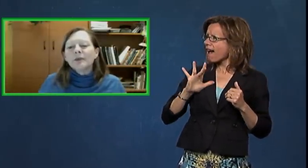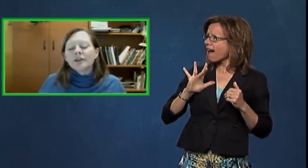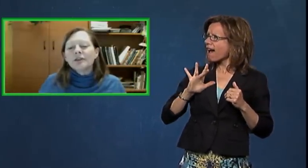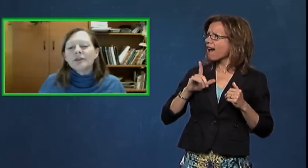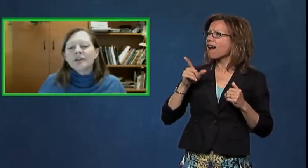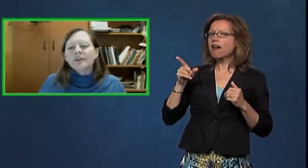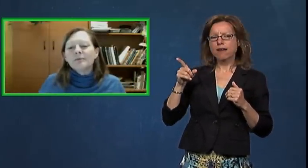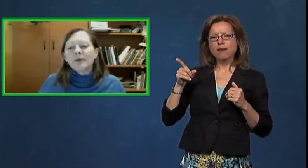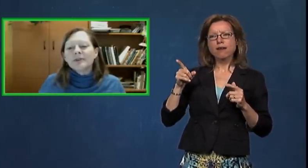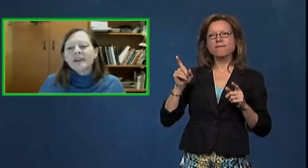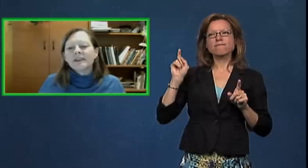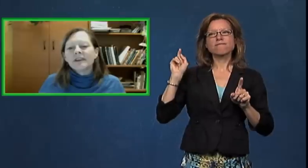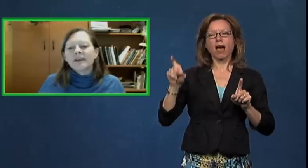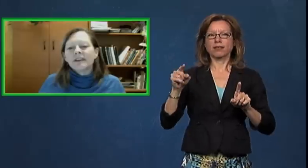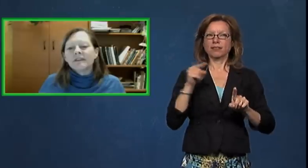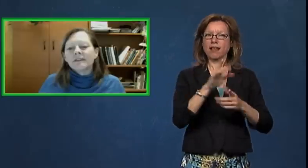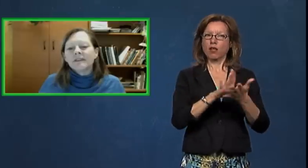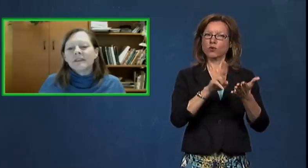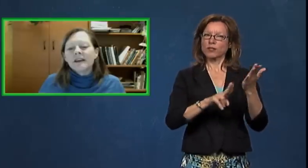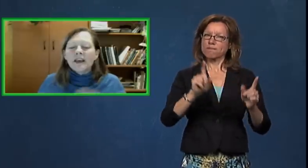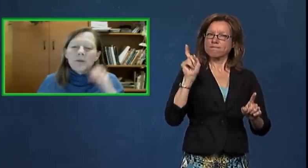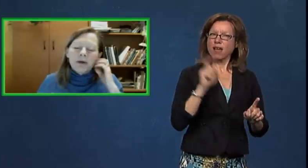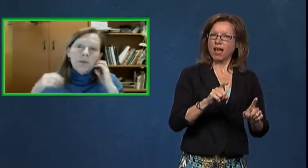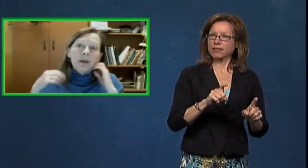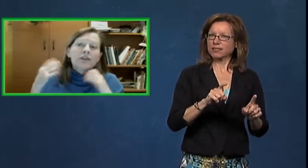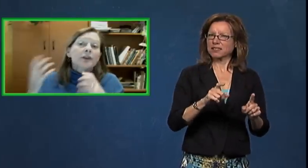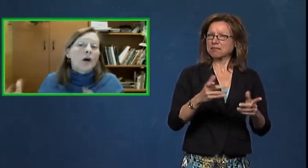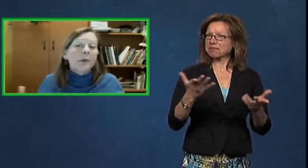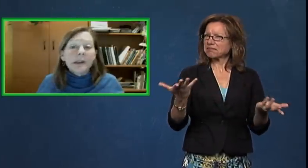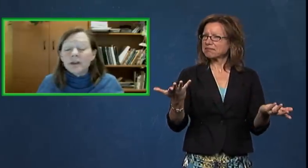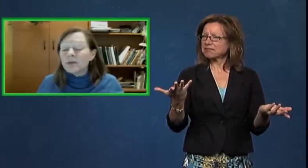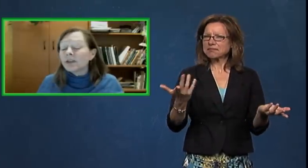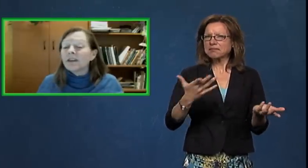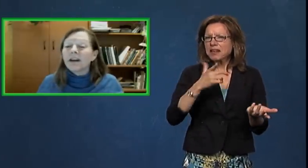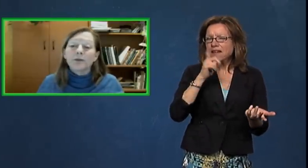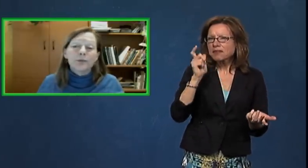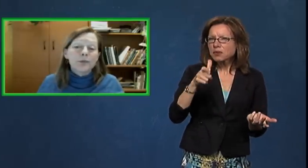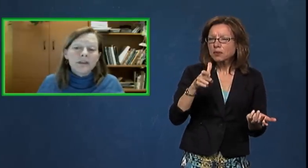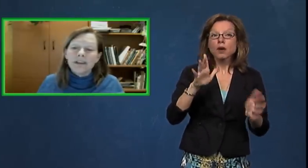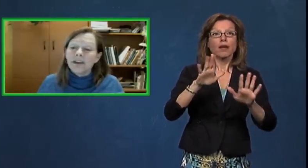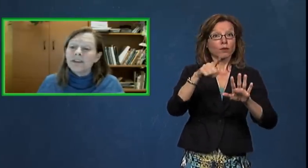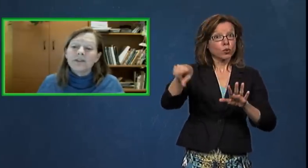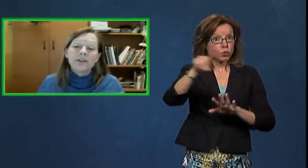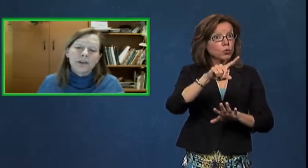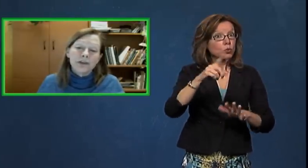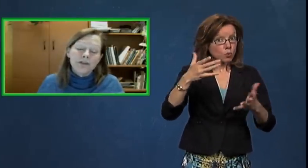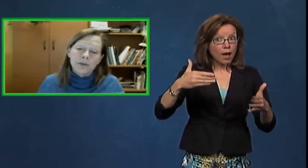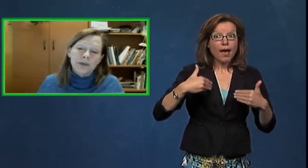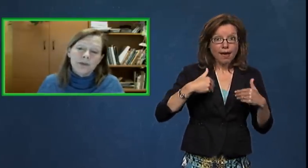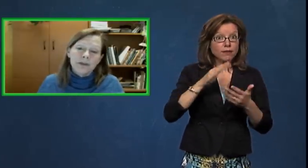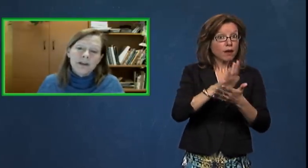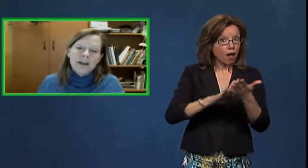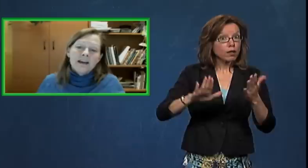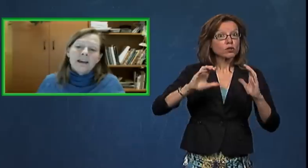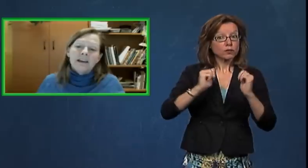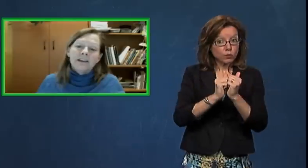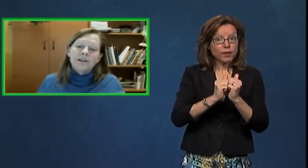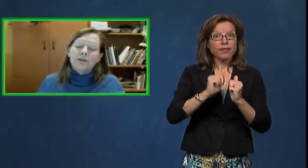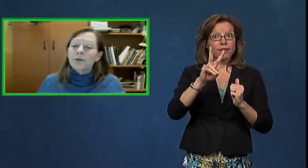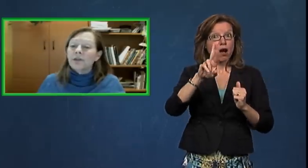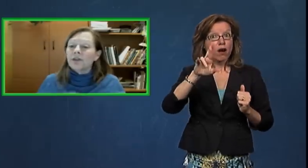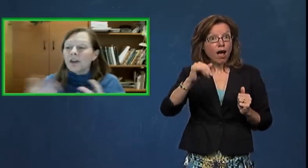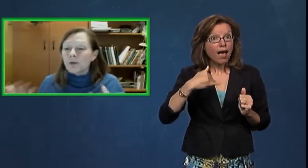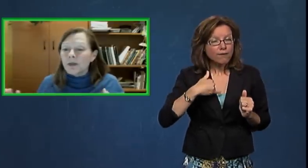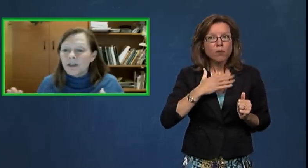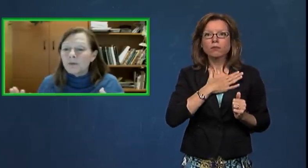mean we should use it in post-secondary? And by the way, if you're already using it, I'd really like to hear from you. And if